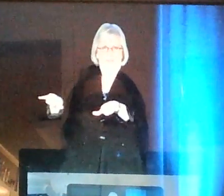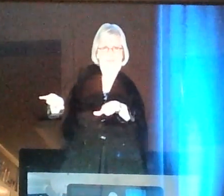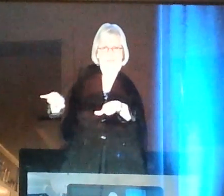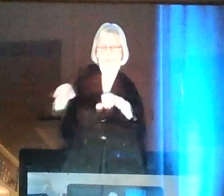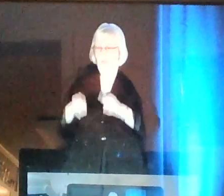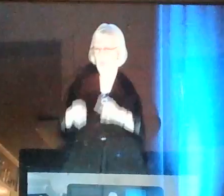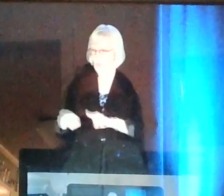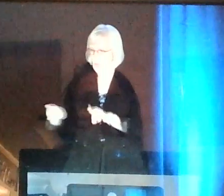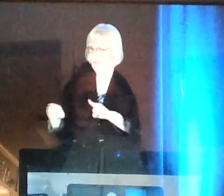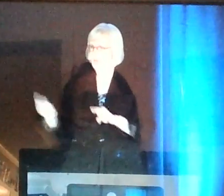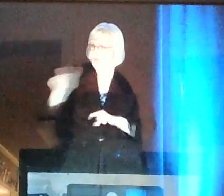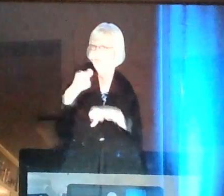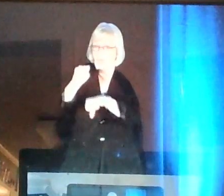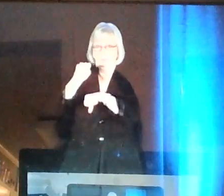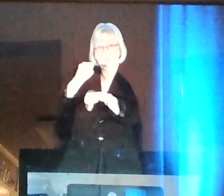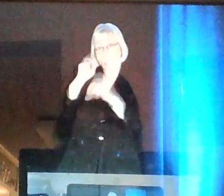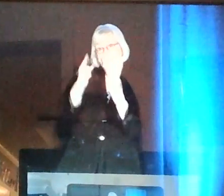most of the time means at the same time.